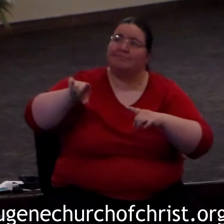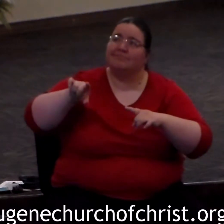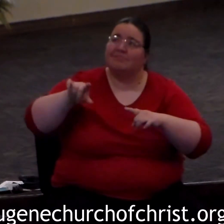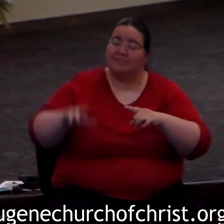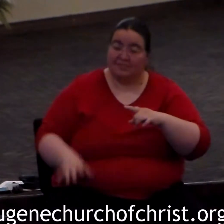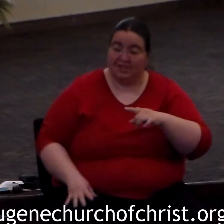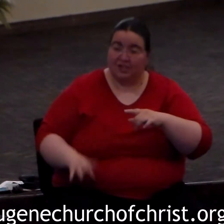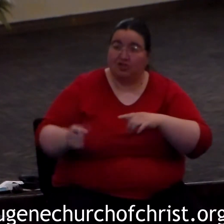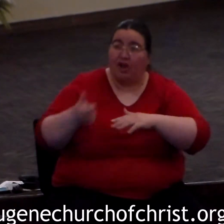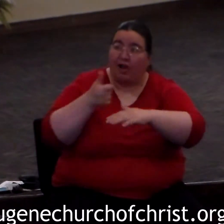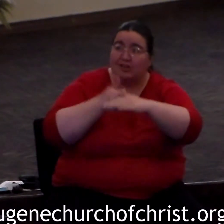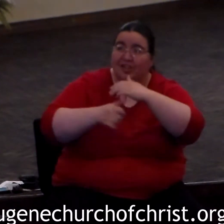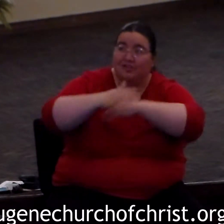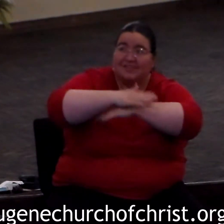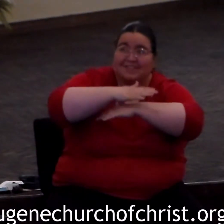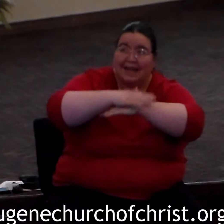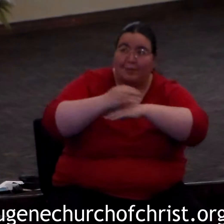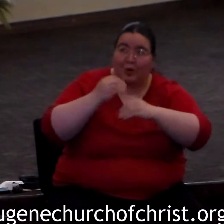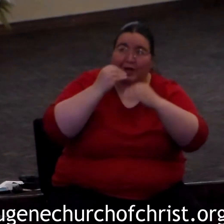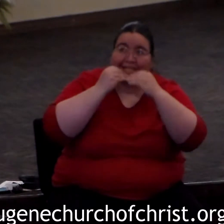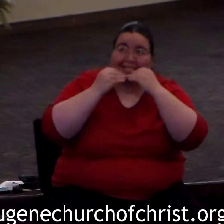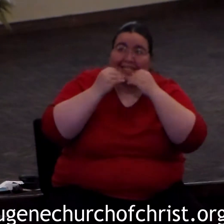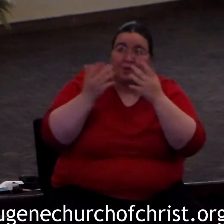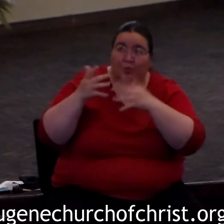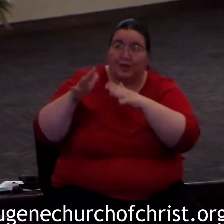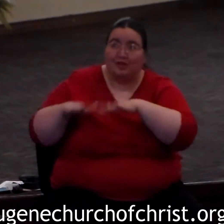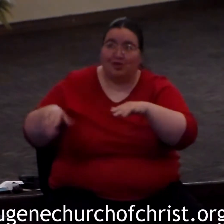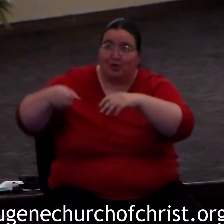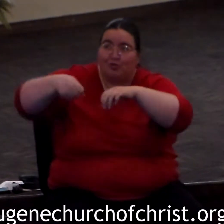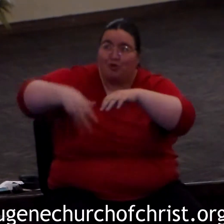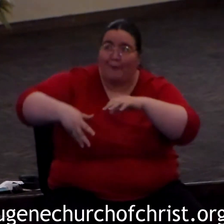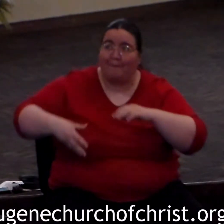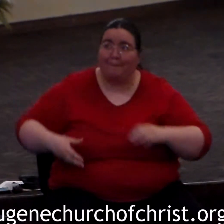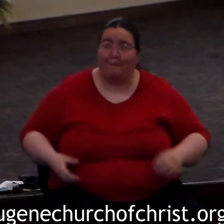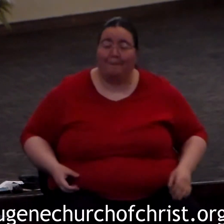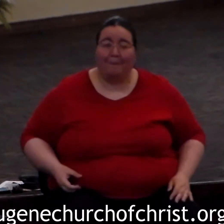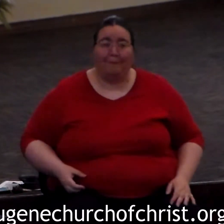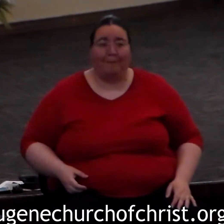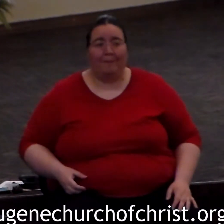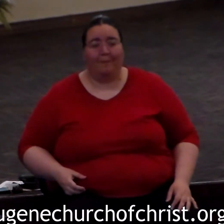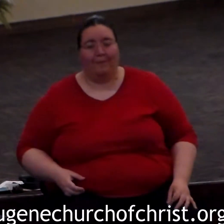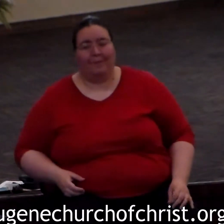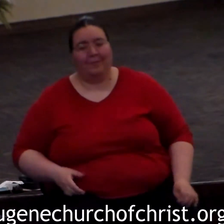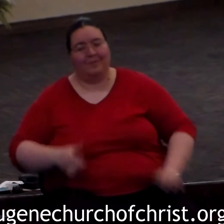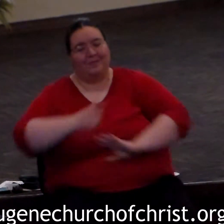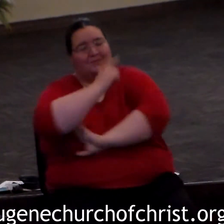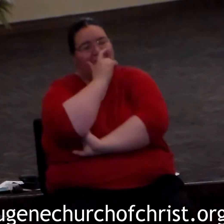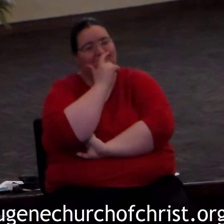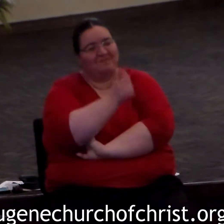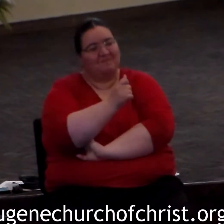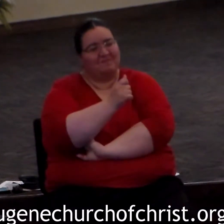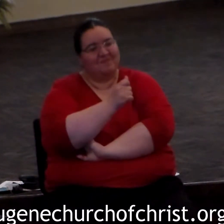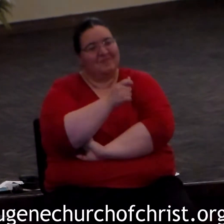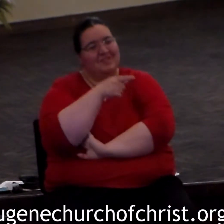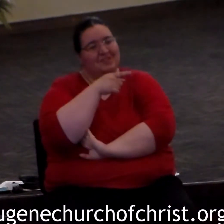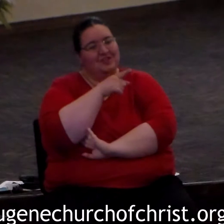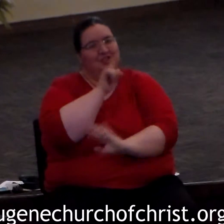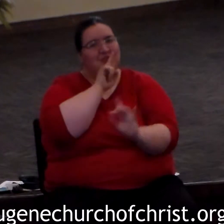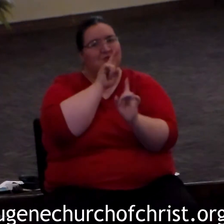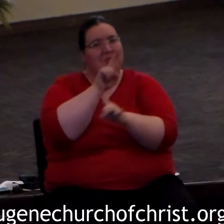crumbs. She replies with the word Lord. Now there's an interesting thing here with the word Lord. If you go through all 16